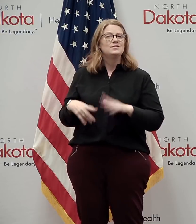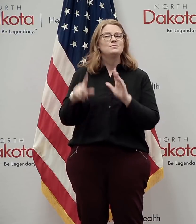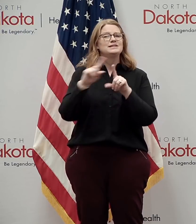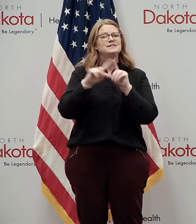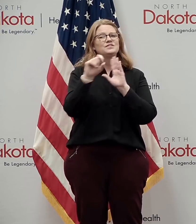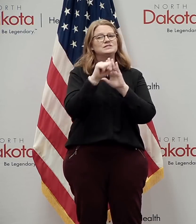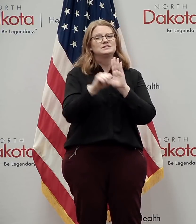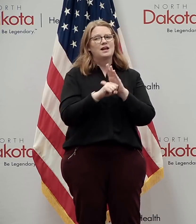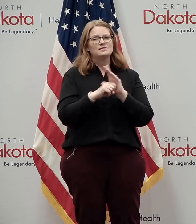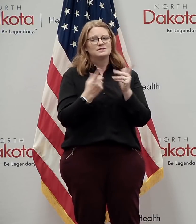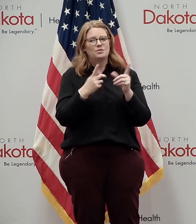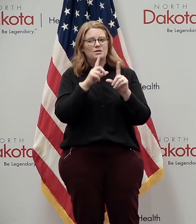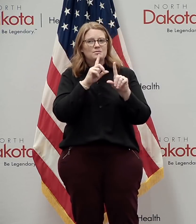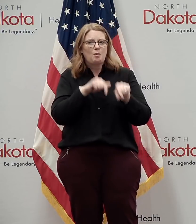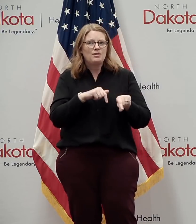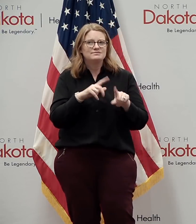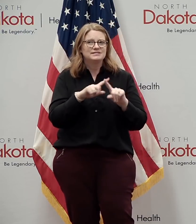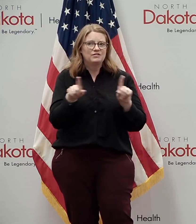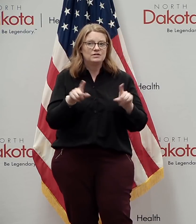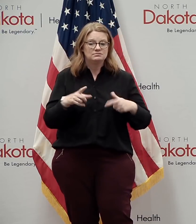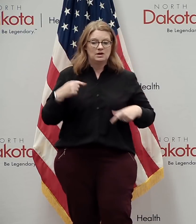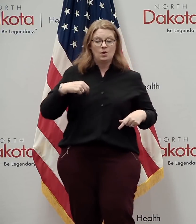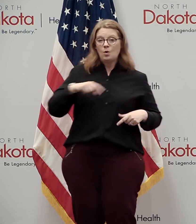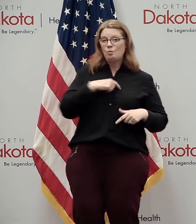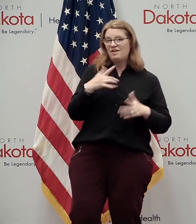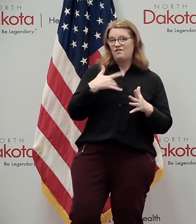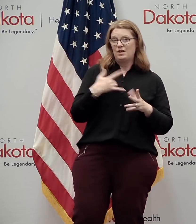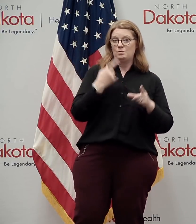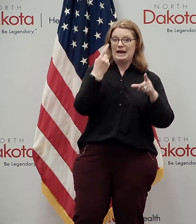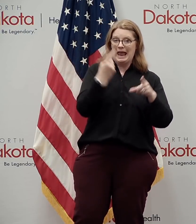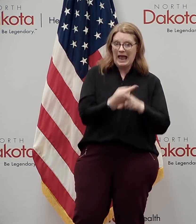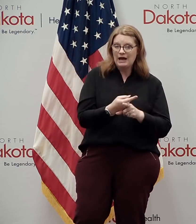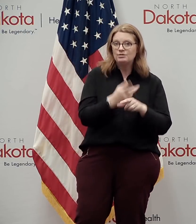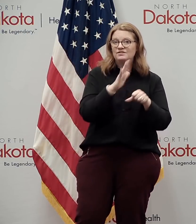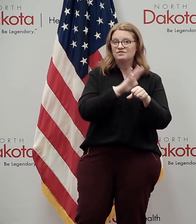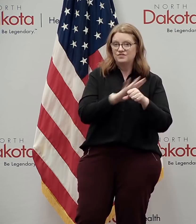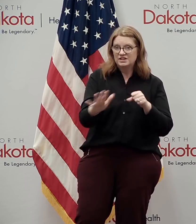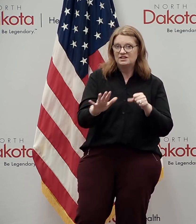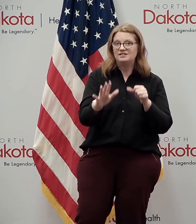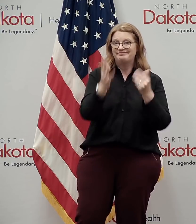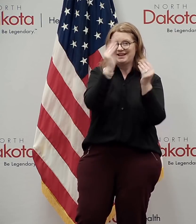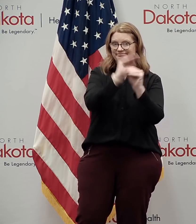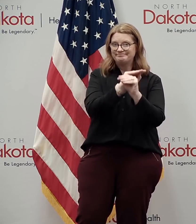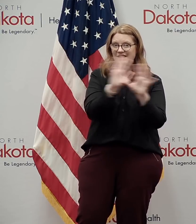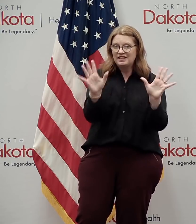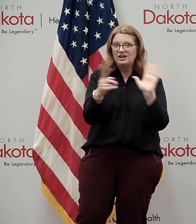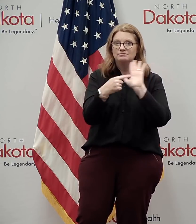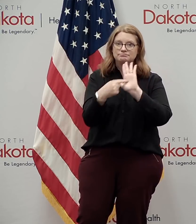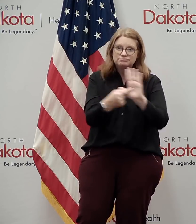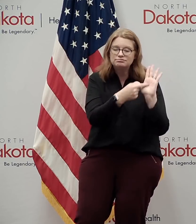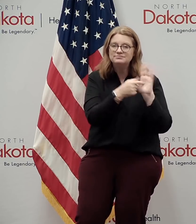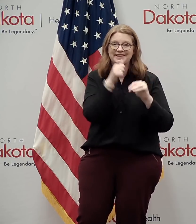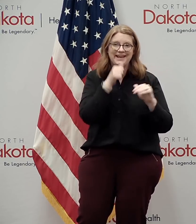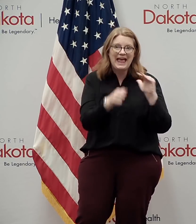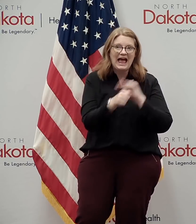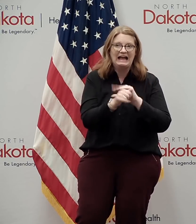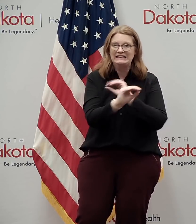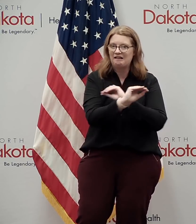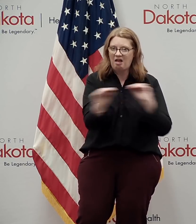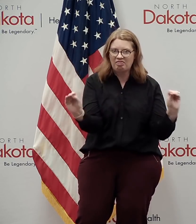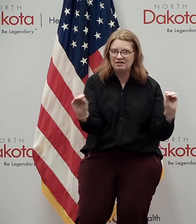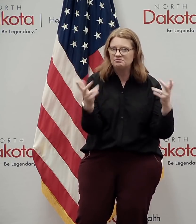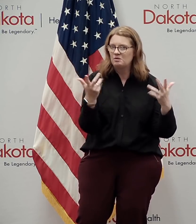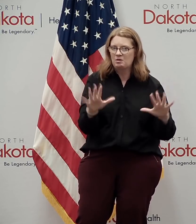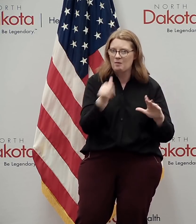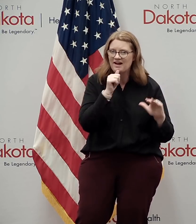are reporting it different ways. We think we're doing it accurately, completely, transparently, and again, in the most effective